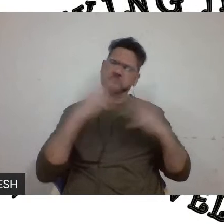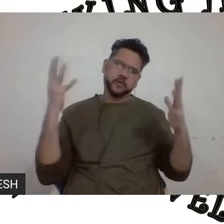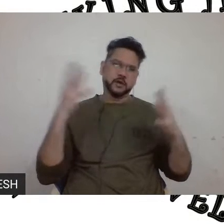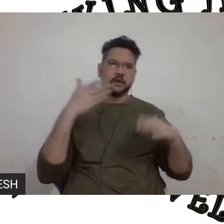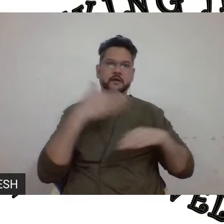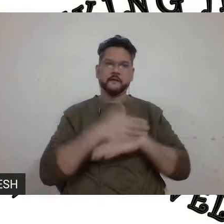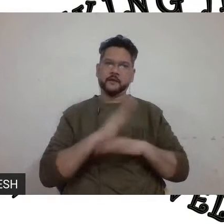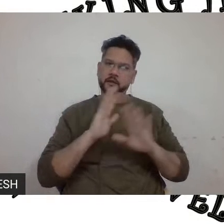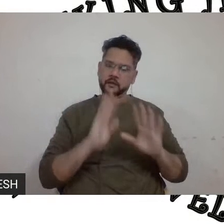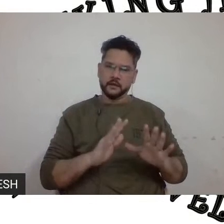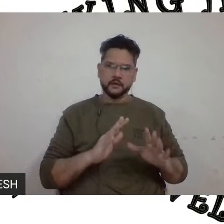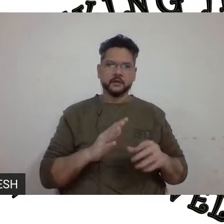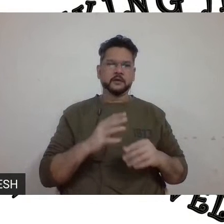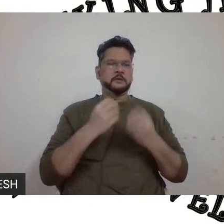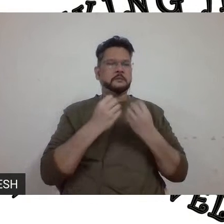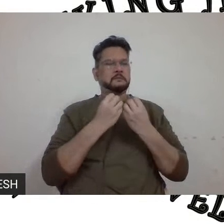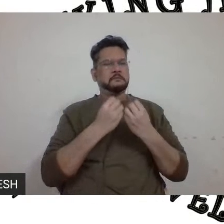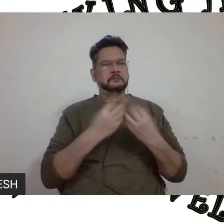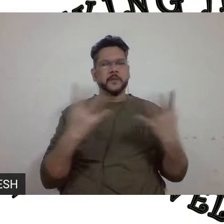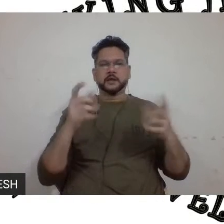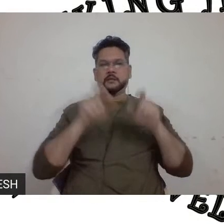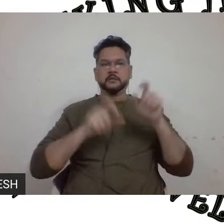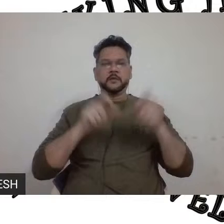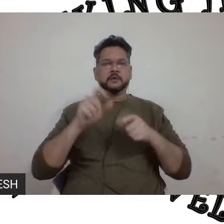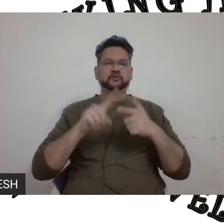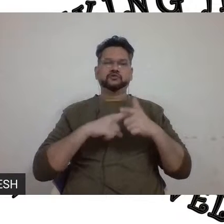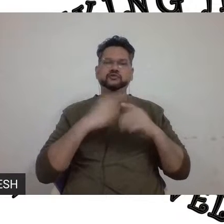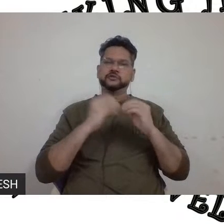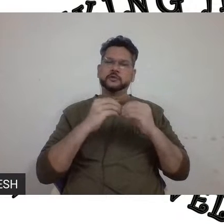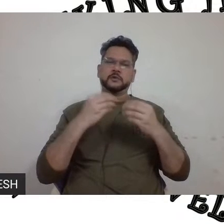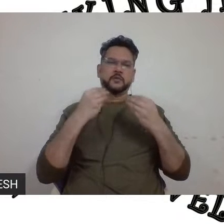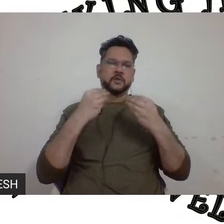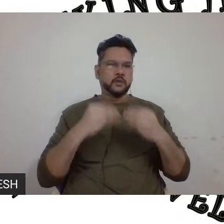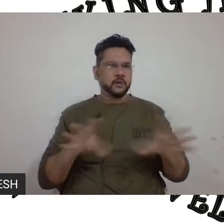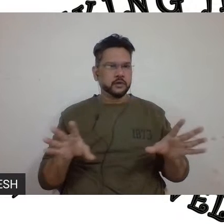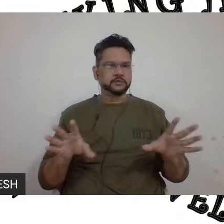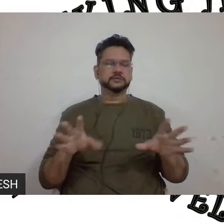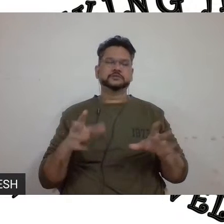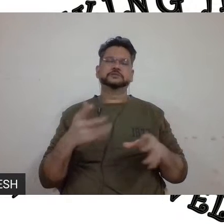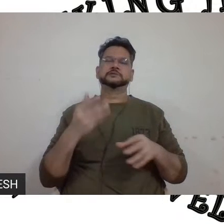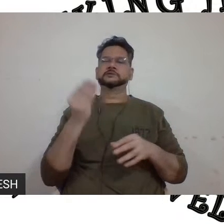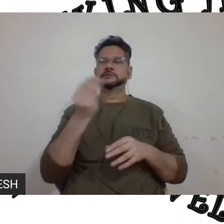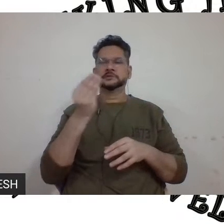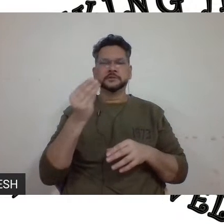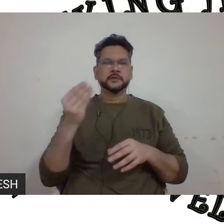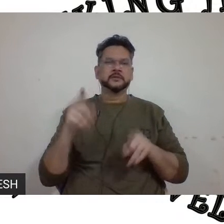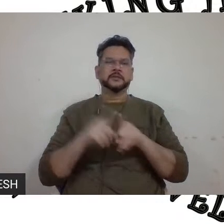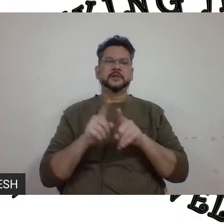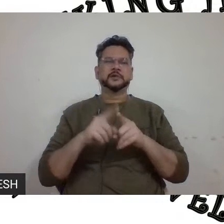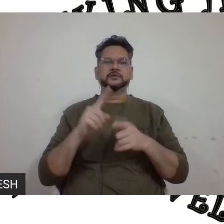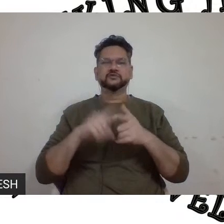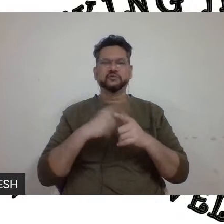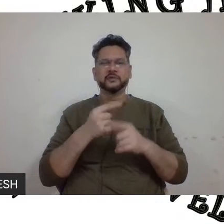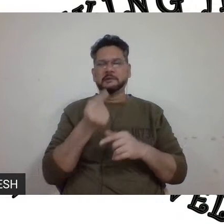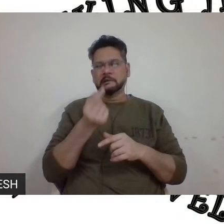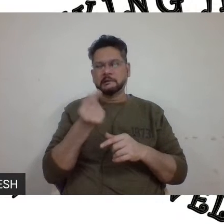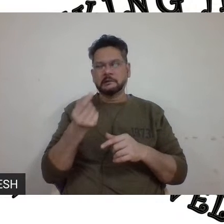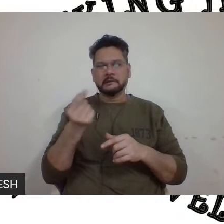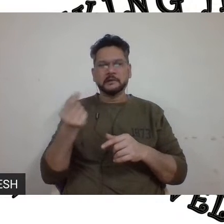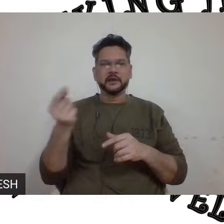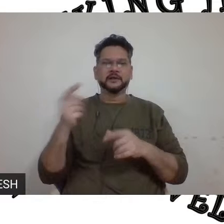of people have lost jobs, and people who are doing odd jobs have all been greatly affected,